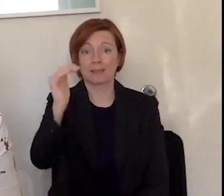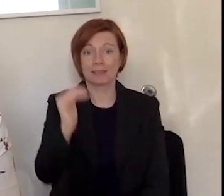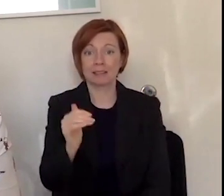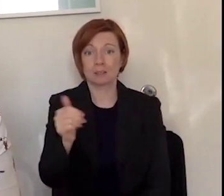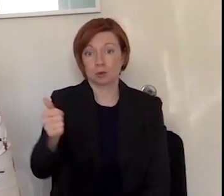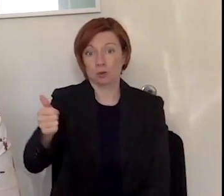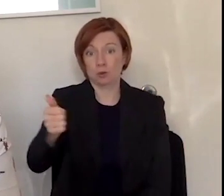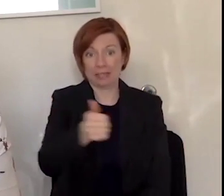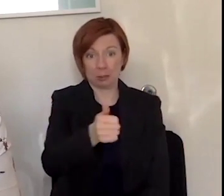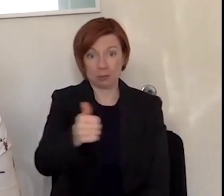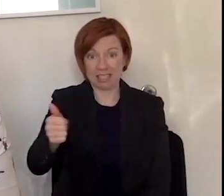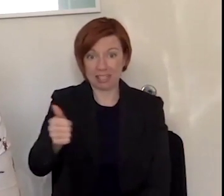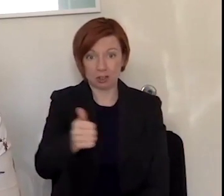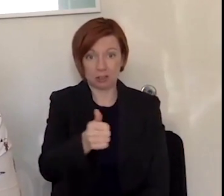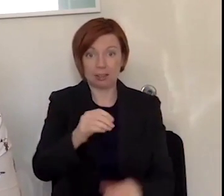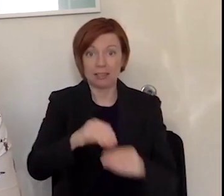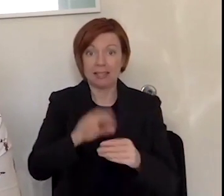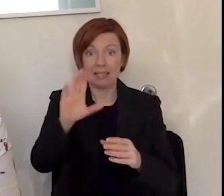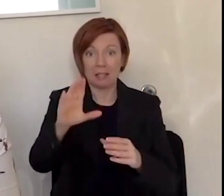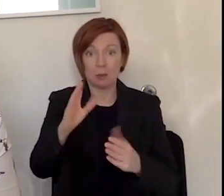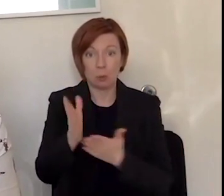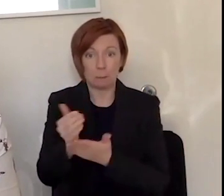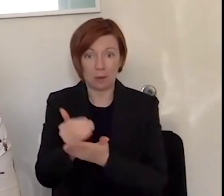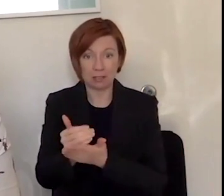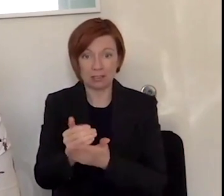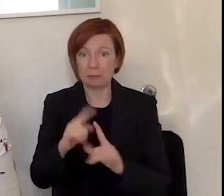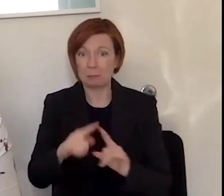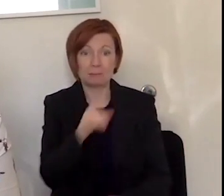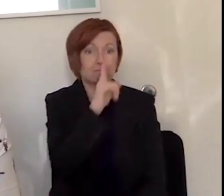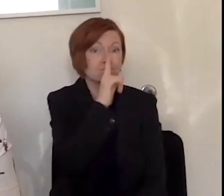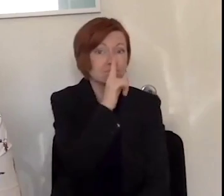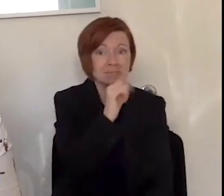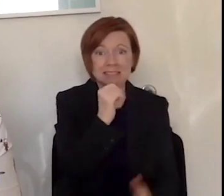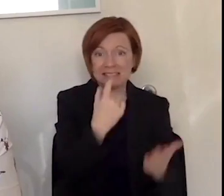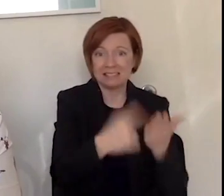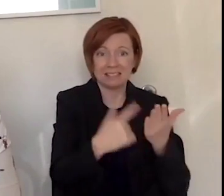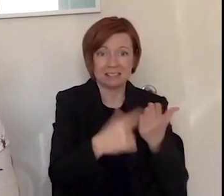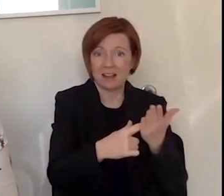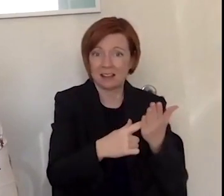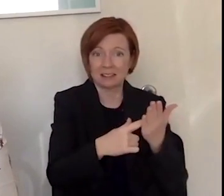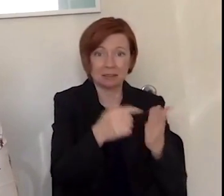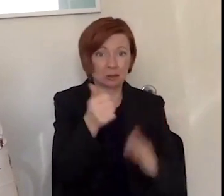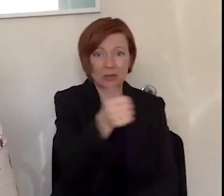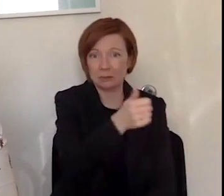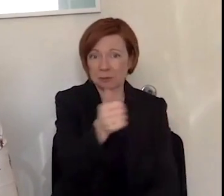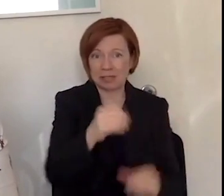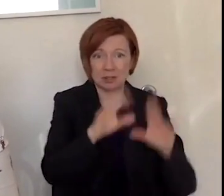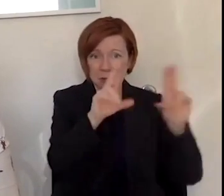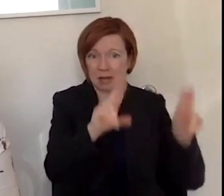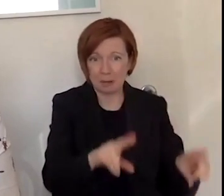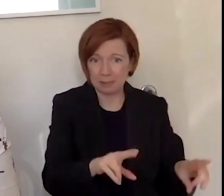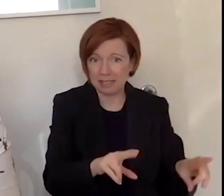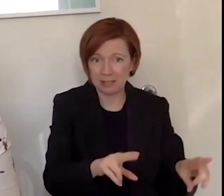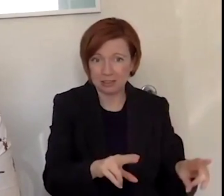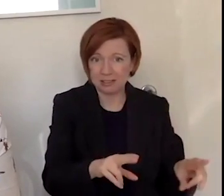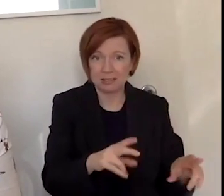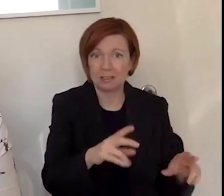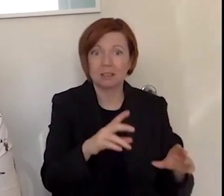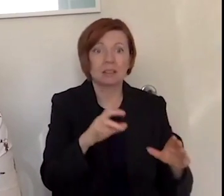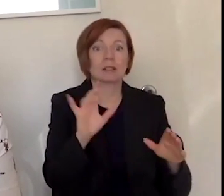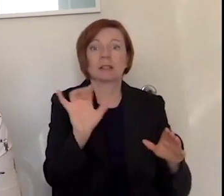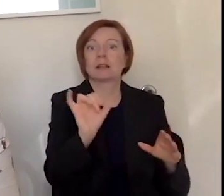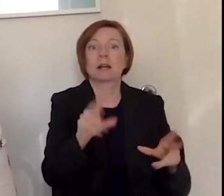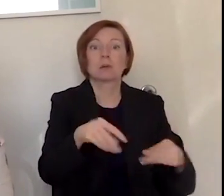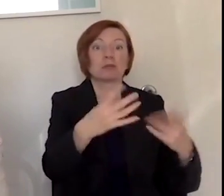list transportation in your budget, but you didn't talk anywhere in your application about providing transportation